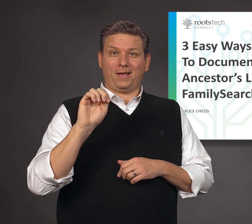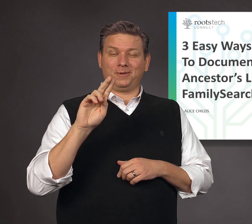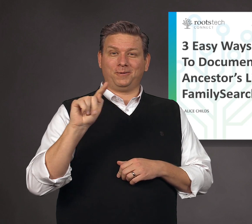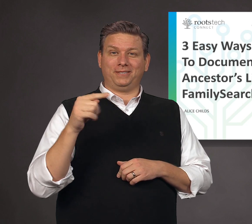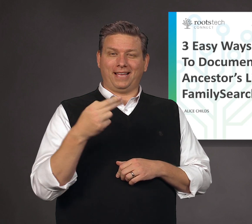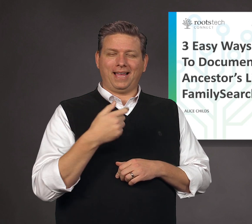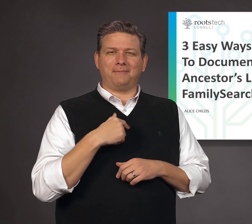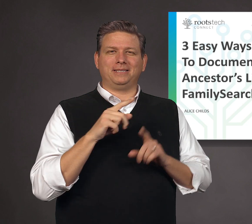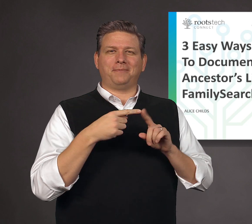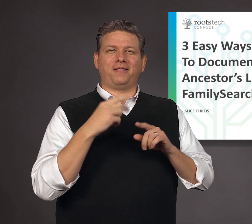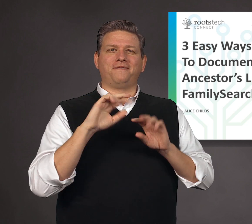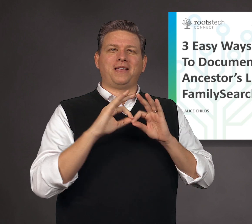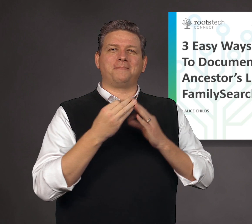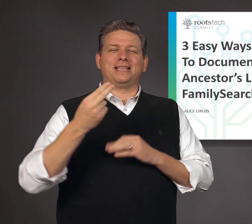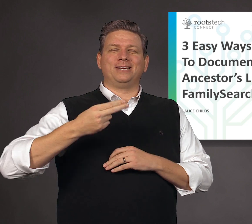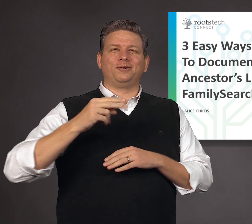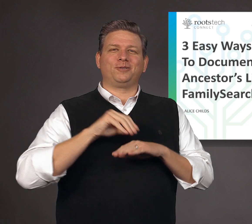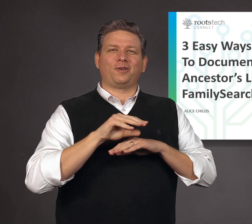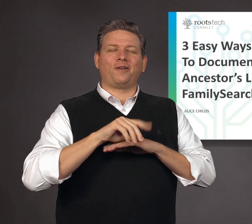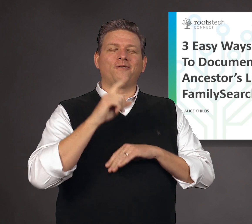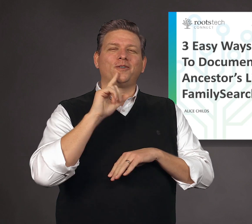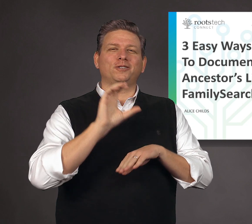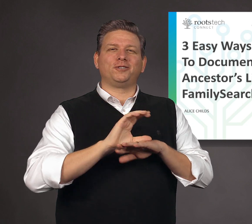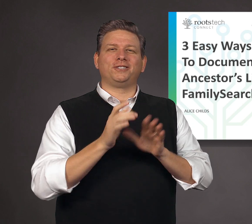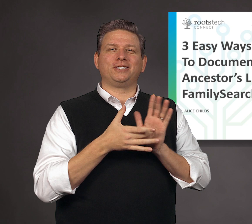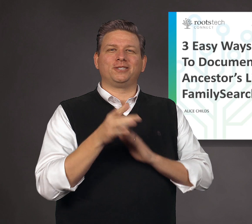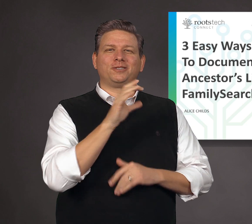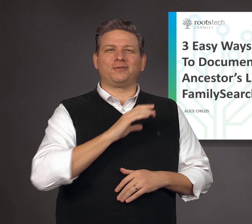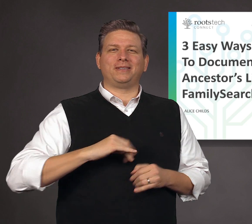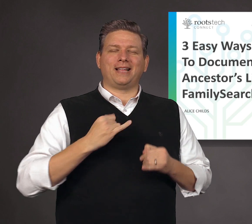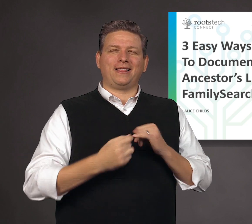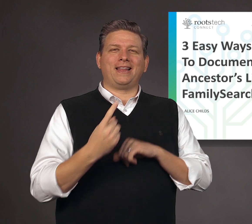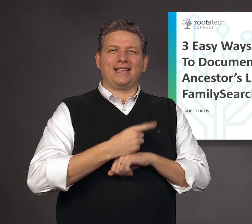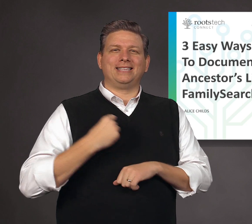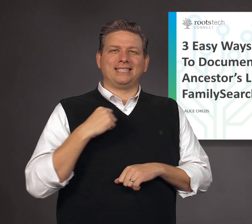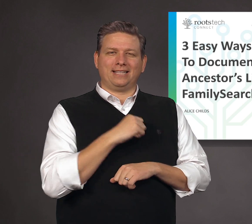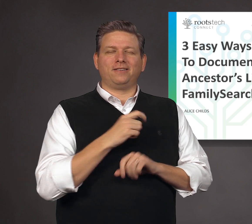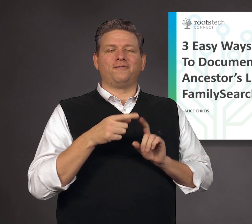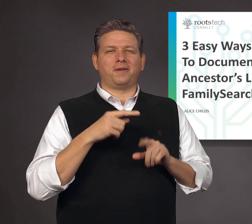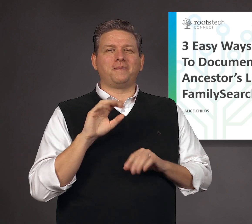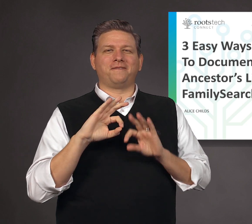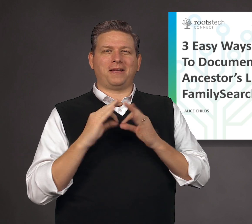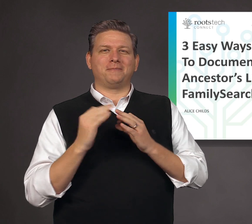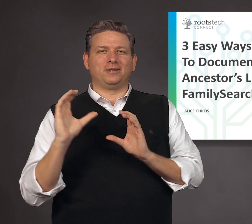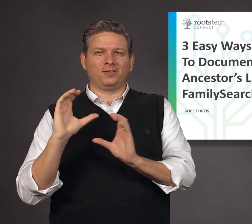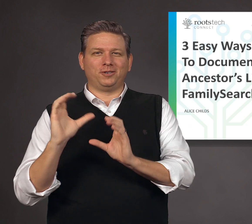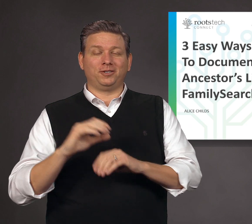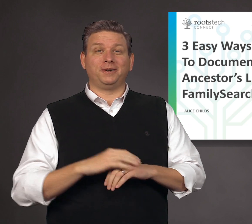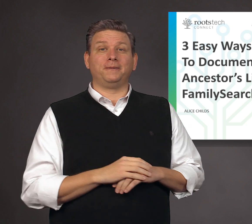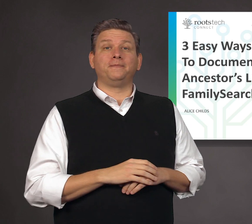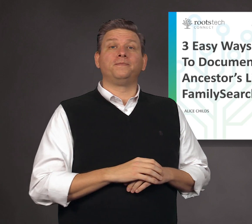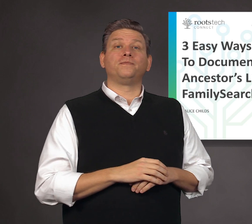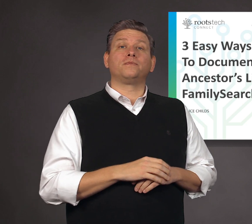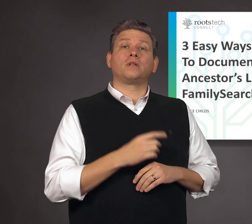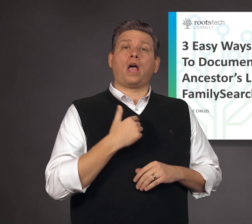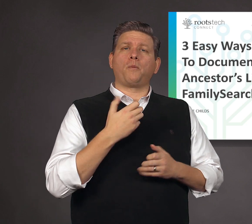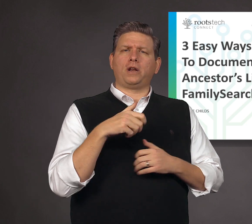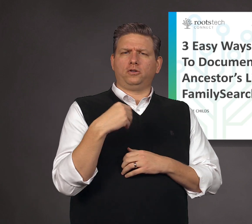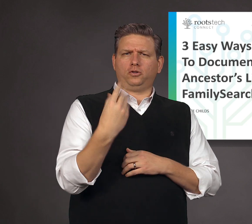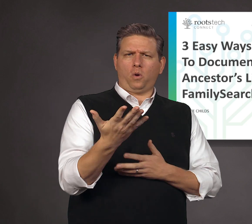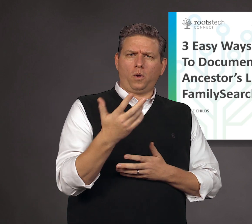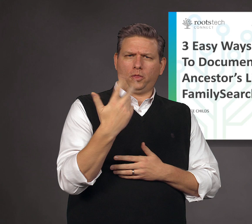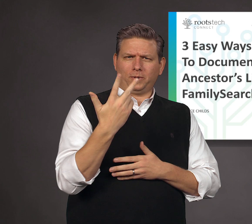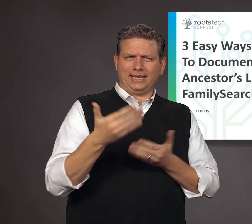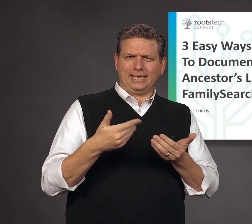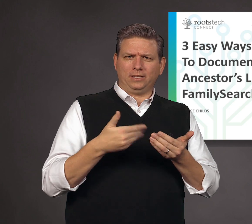history consultant for the Church of Jesus Christ of Latter-day Saints. Today I will be sharing 3 easy ways to document your ancestor's